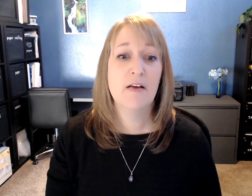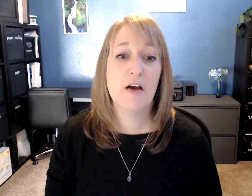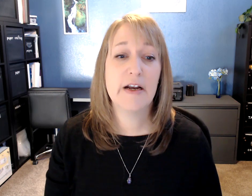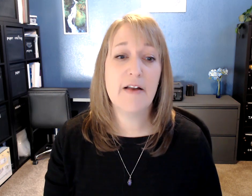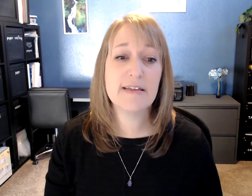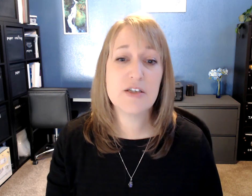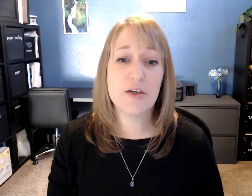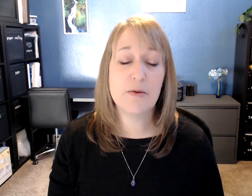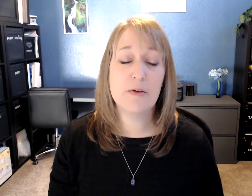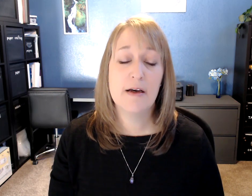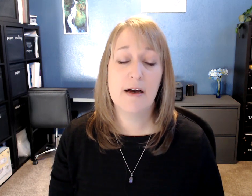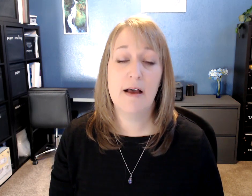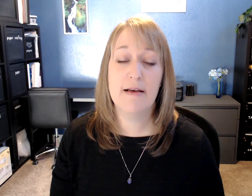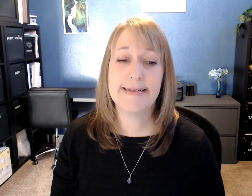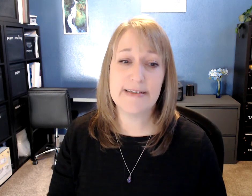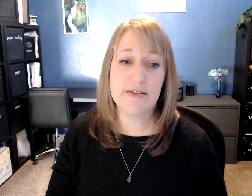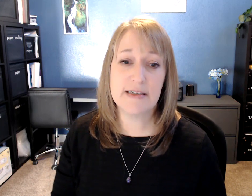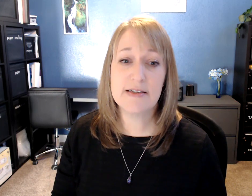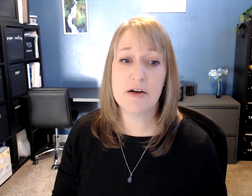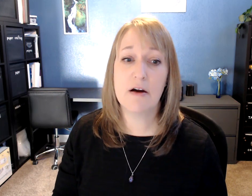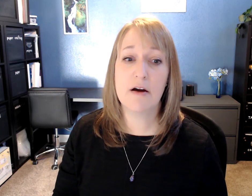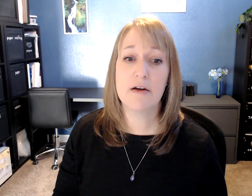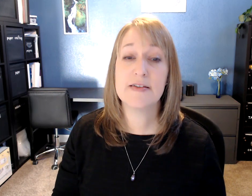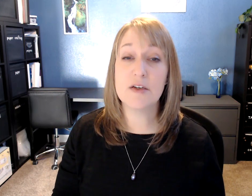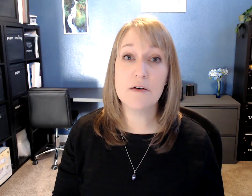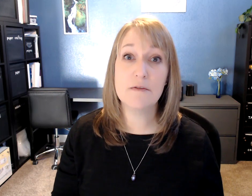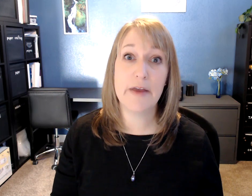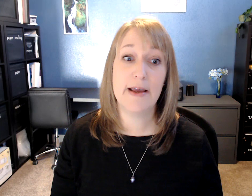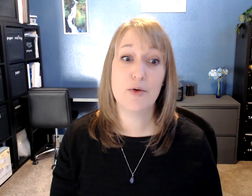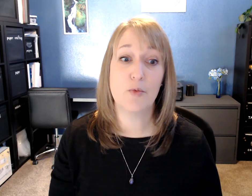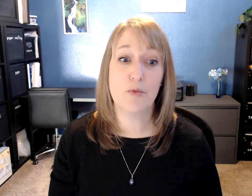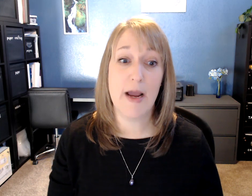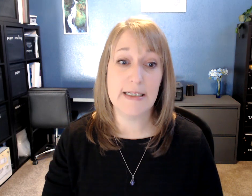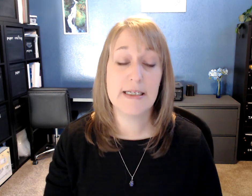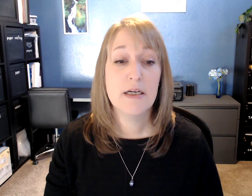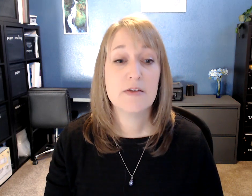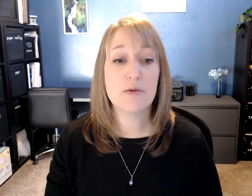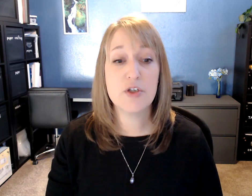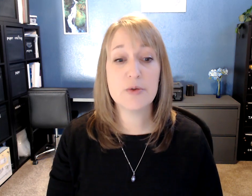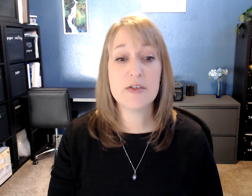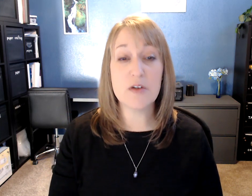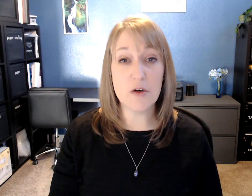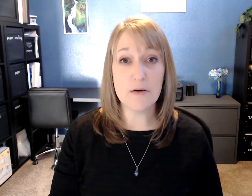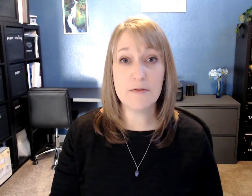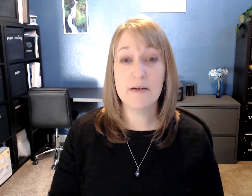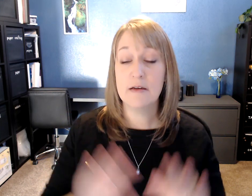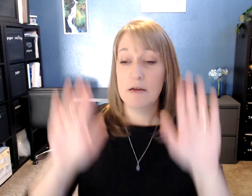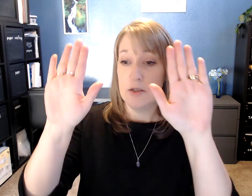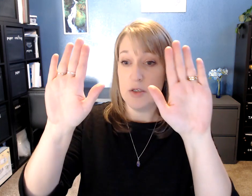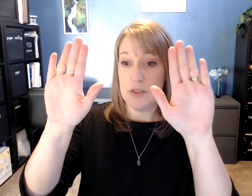All right, our last 2 signs on this list are serve and right. So to serve, you